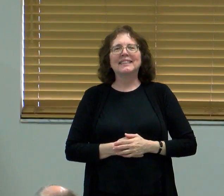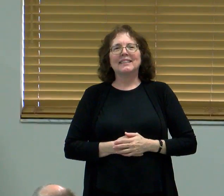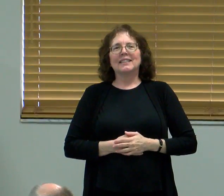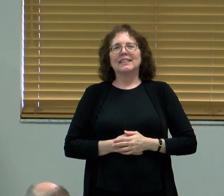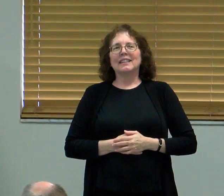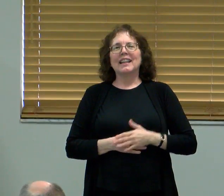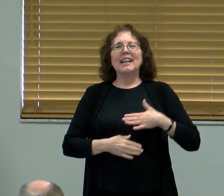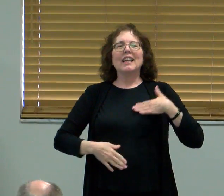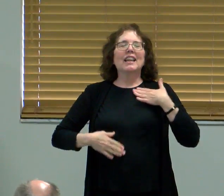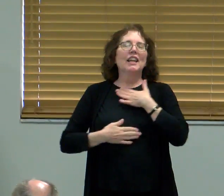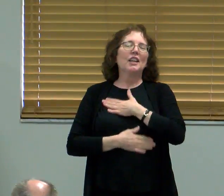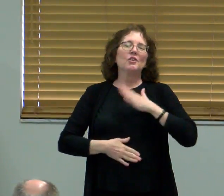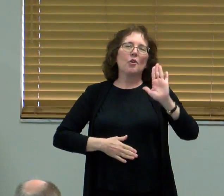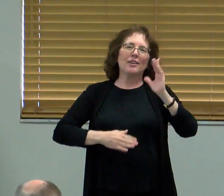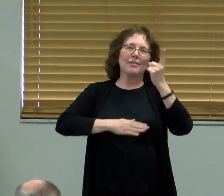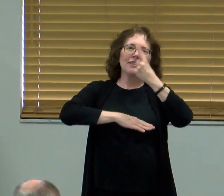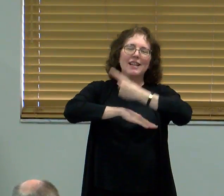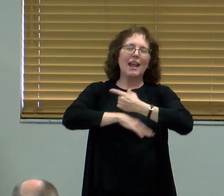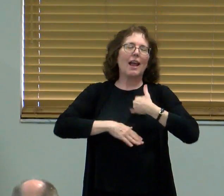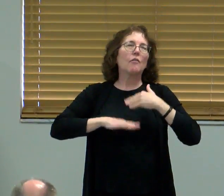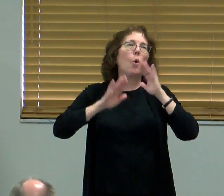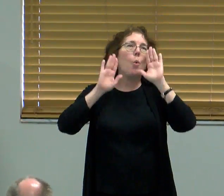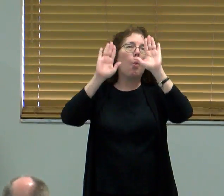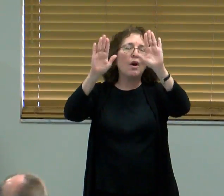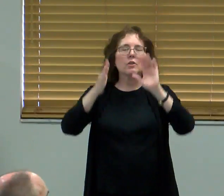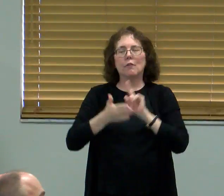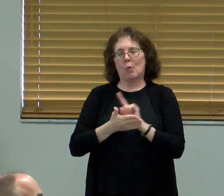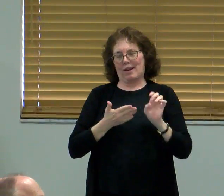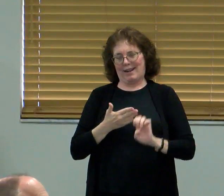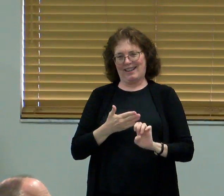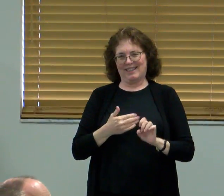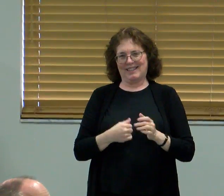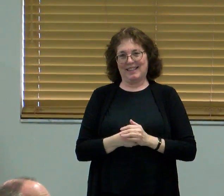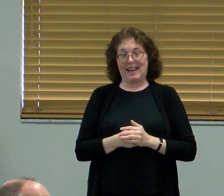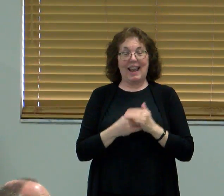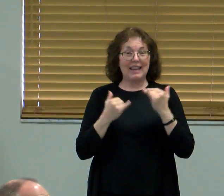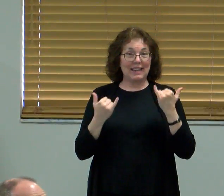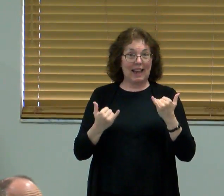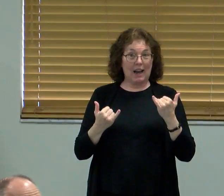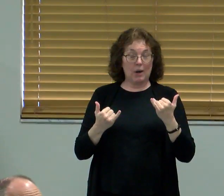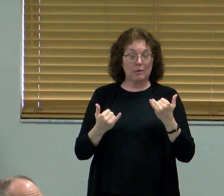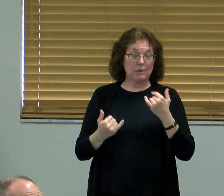So enjoy the rest of your day. Have a wonderful weekend. And now, as